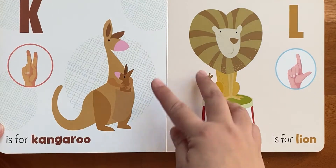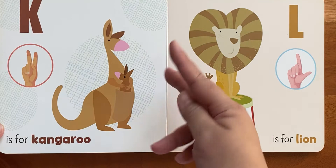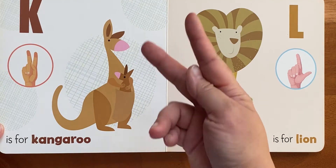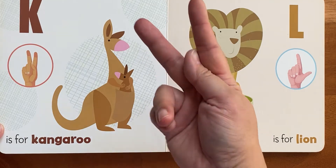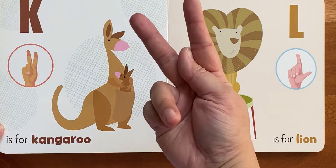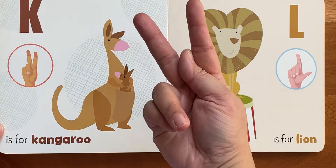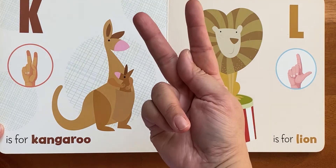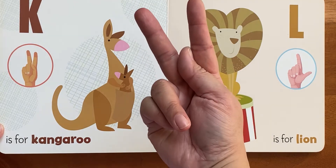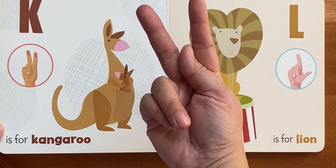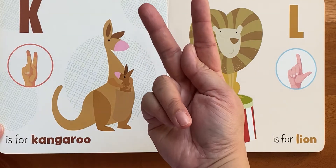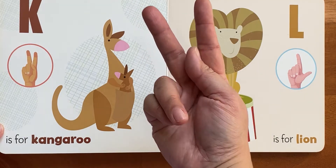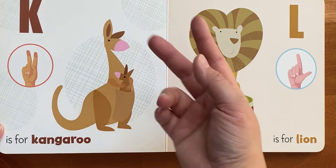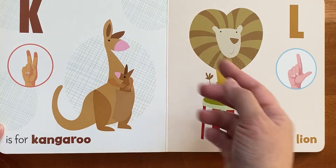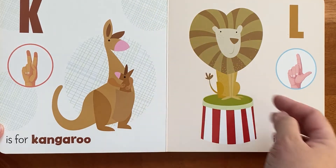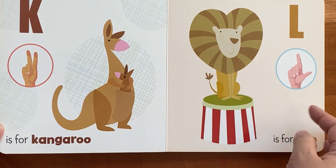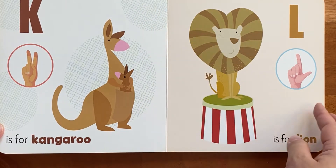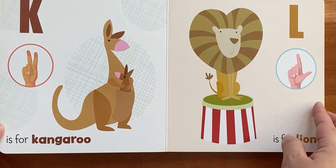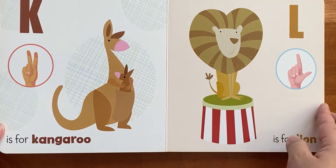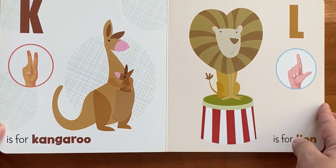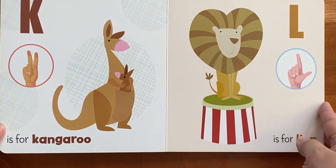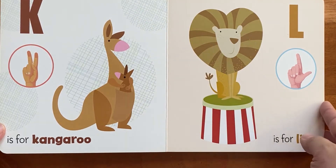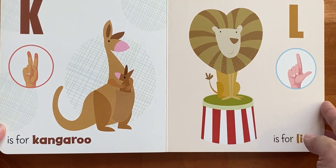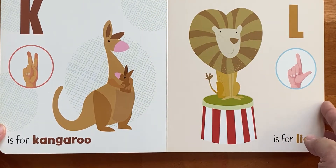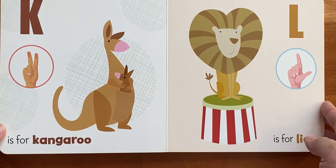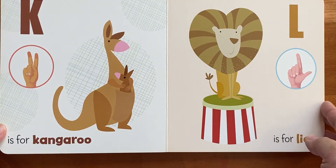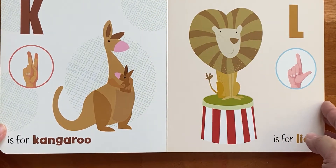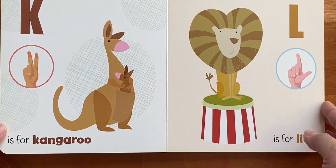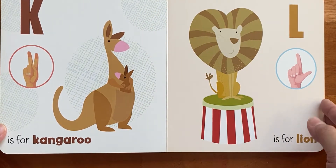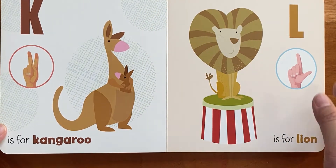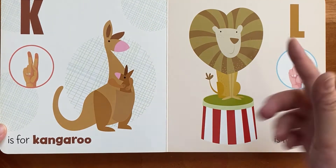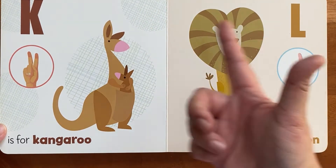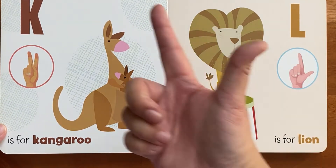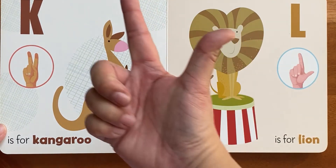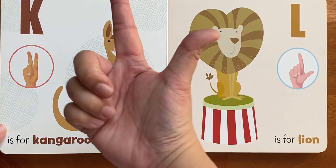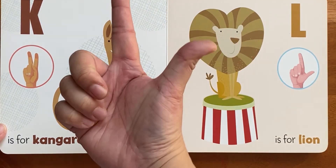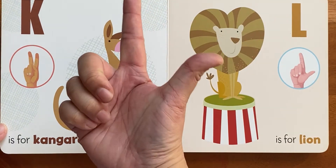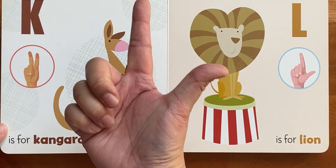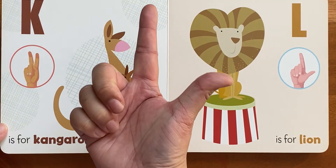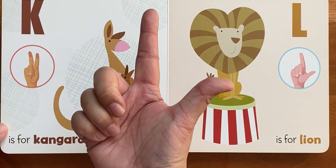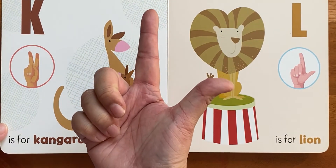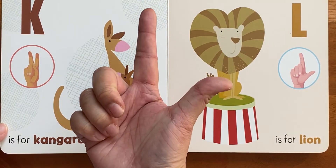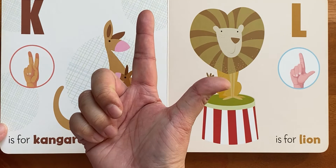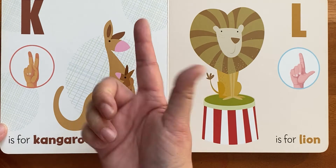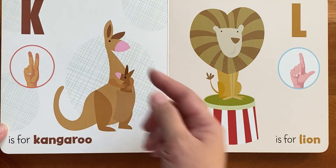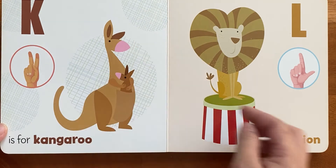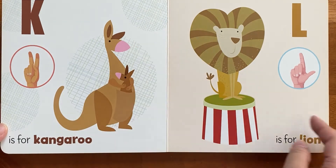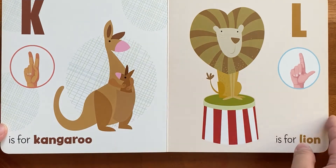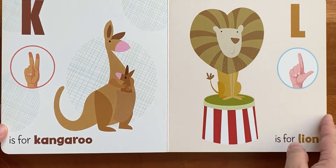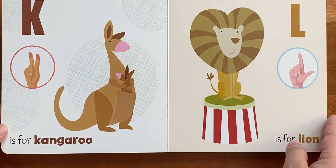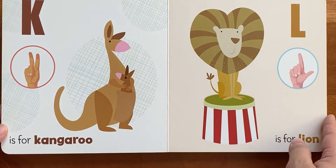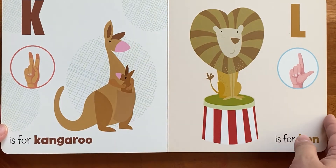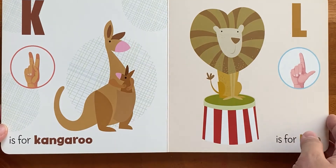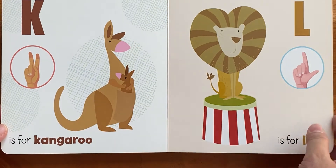K is for kangaroo. L is for lion.